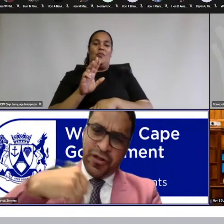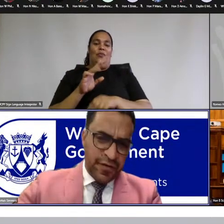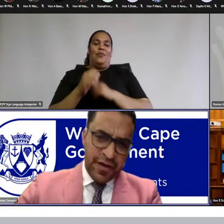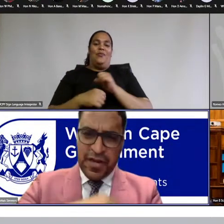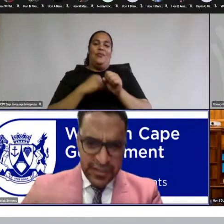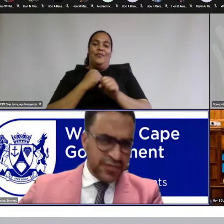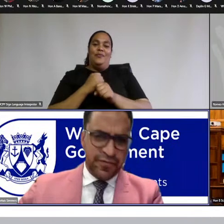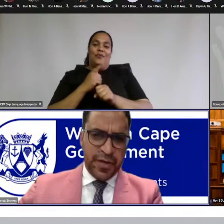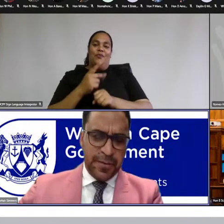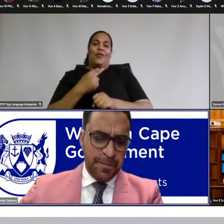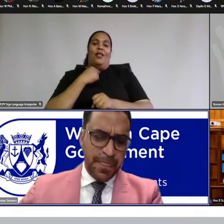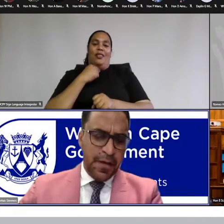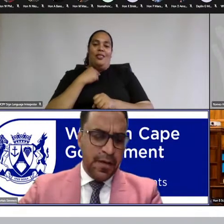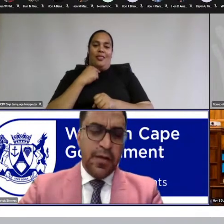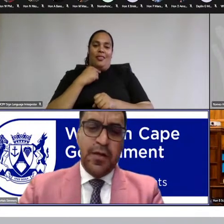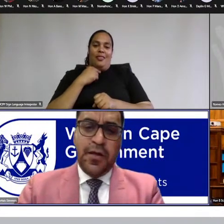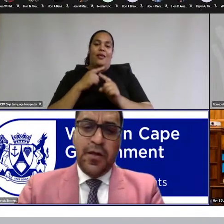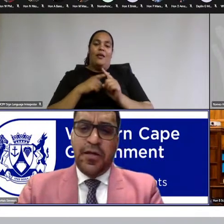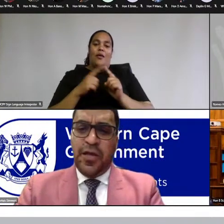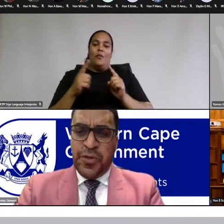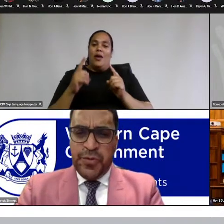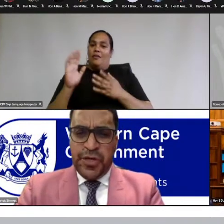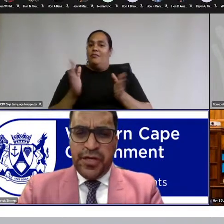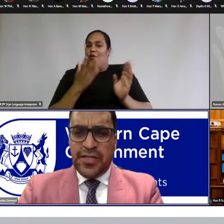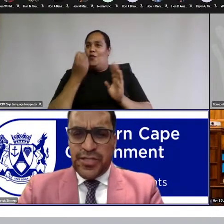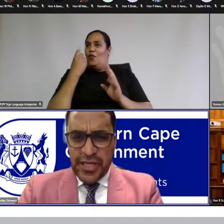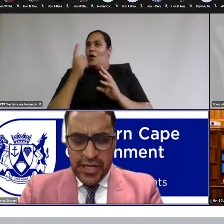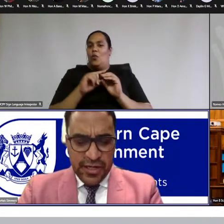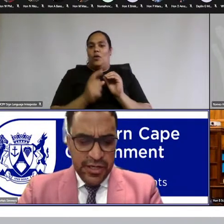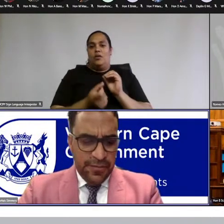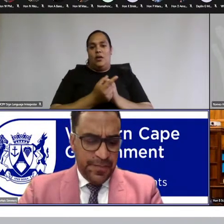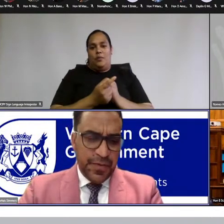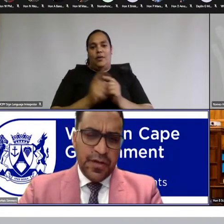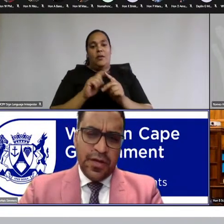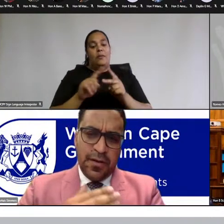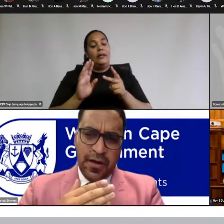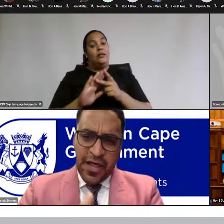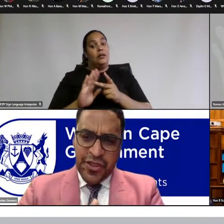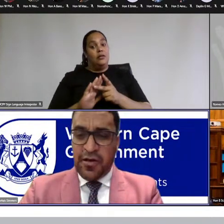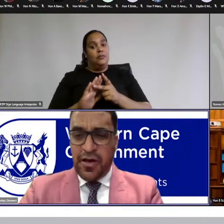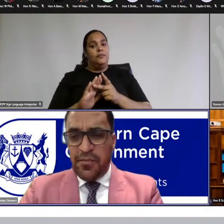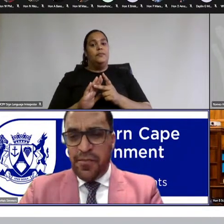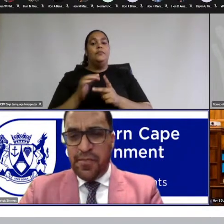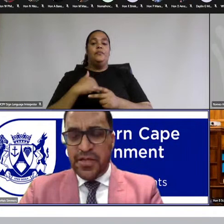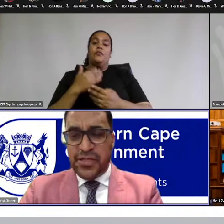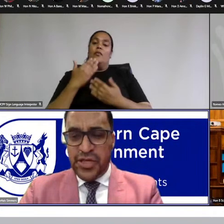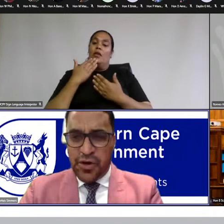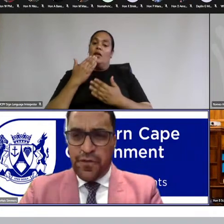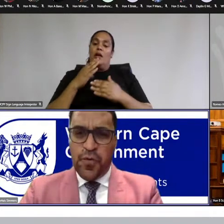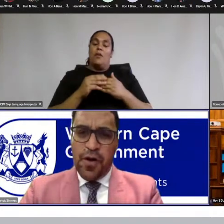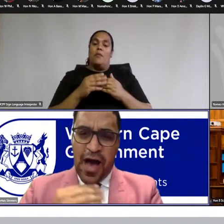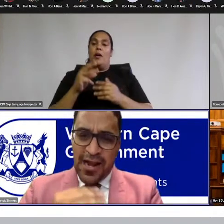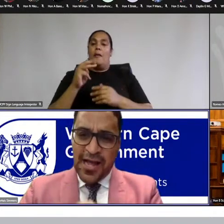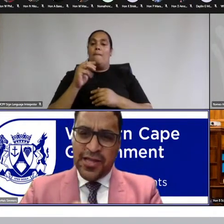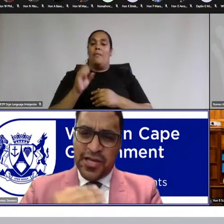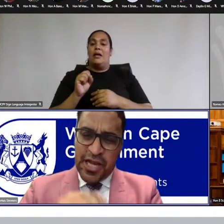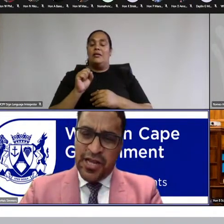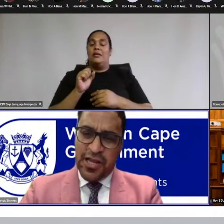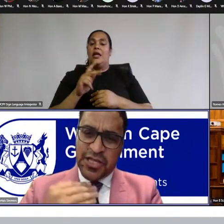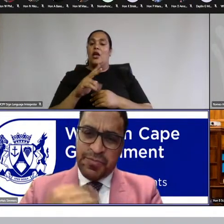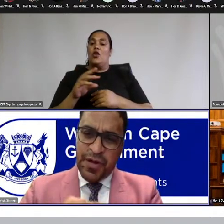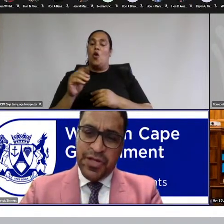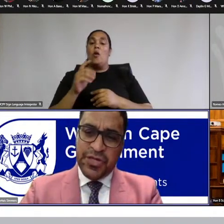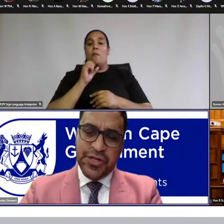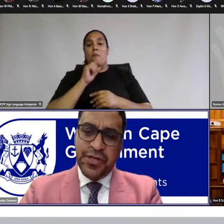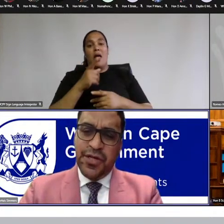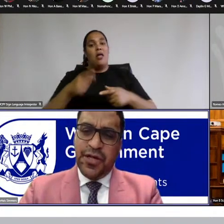sand. Jy moet nog net verrek val aan jy voorbij. Deputy Speaker, and secondly, and I thank Member Maseko for highlighting exactly